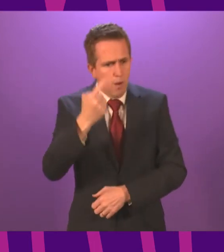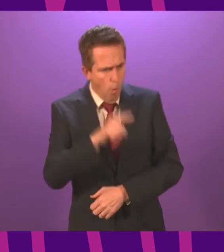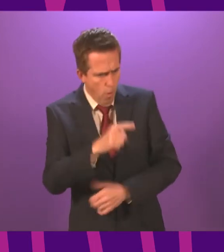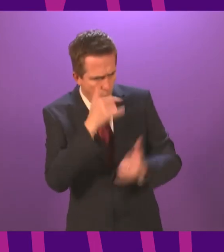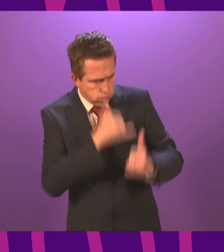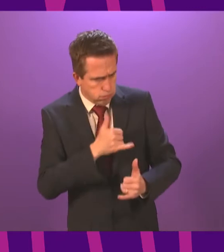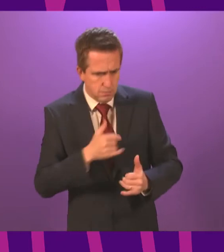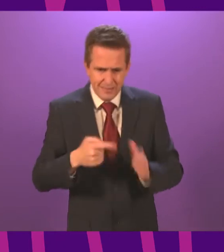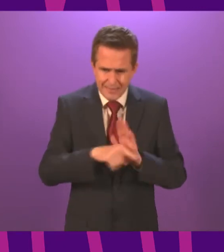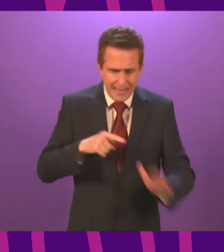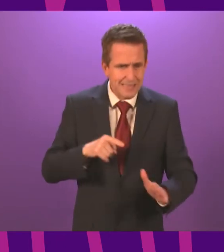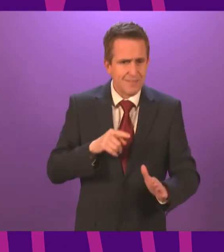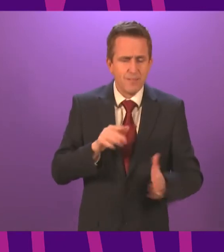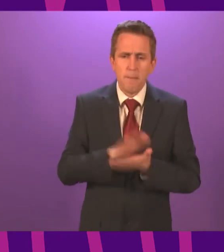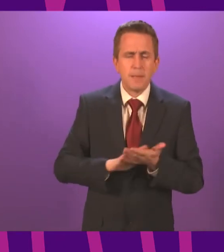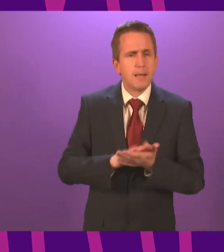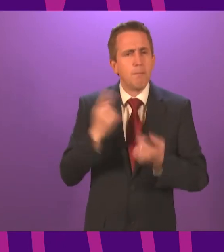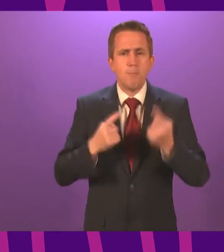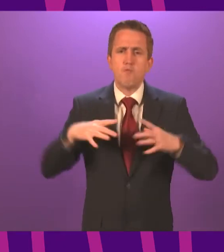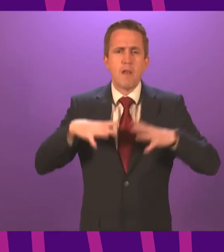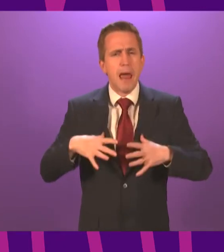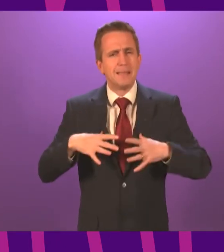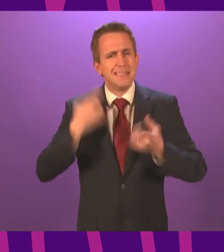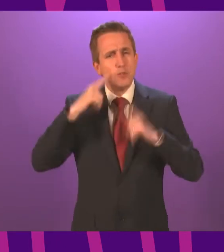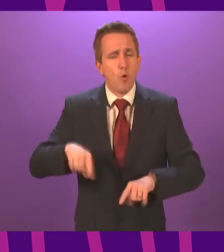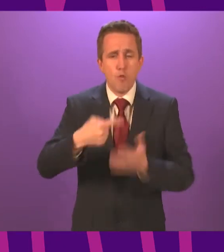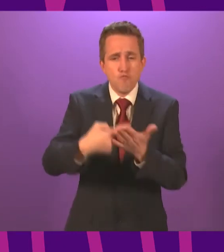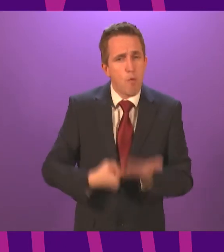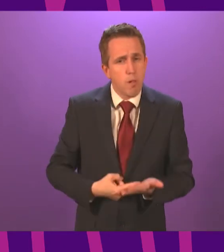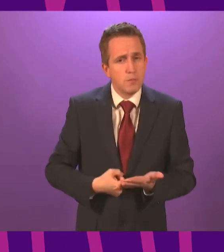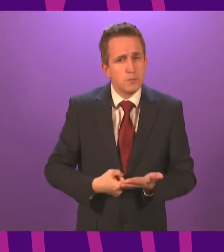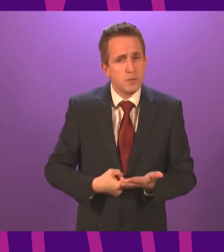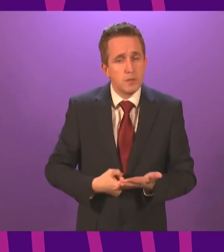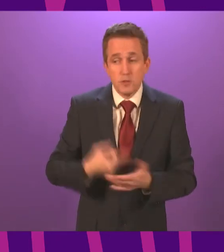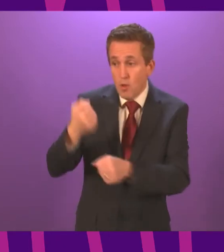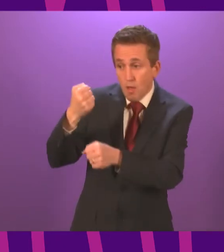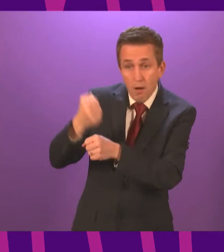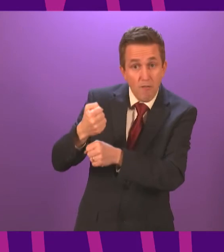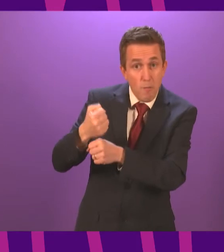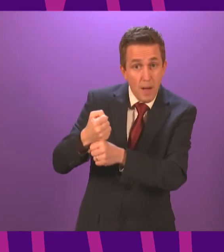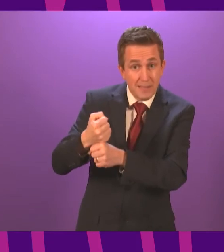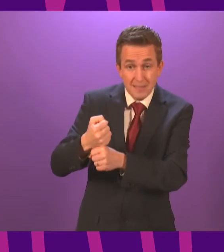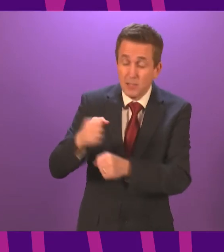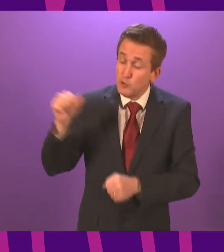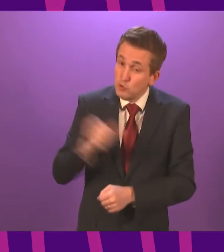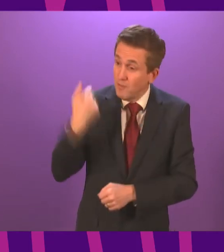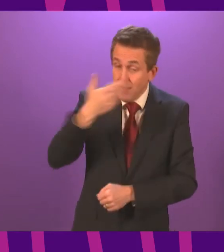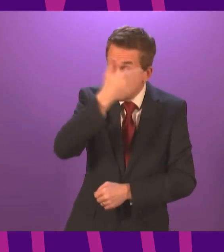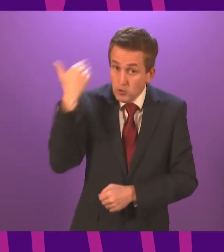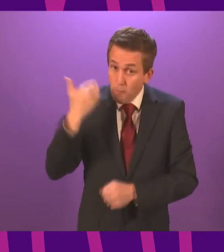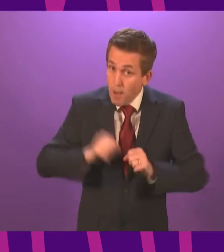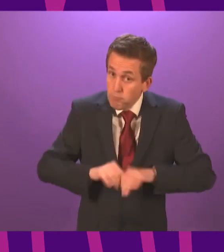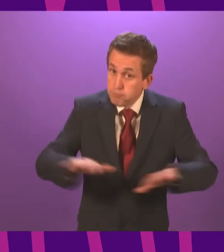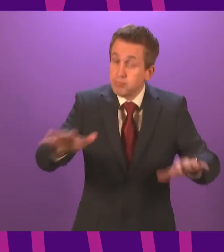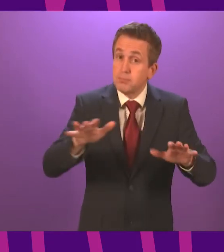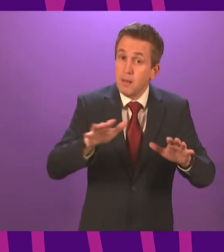people relax and ignore the rules. The government therefore felt no need to accelerate the growth of testing capacity and the